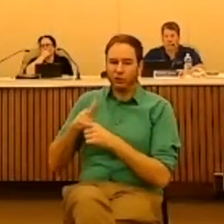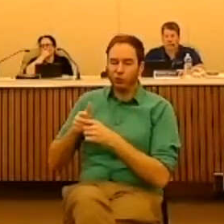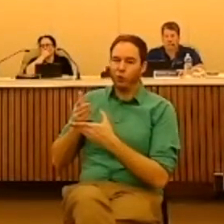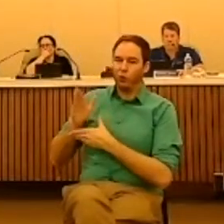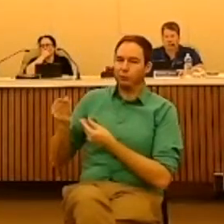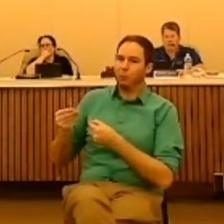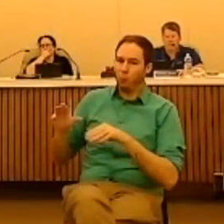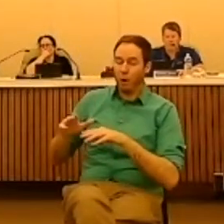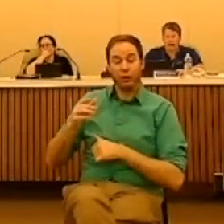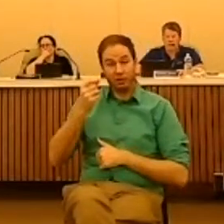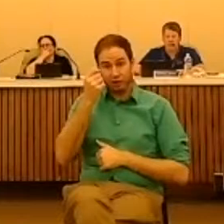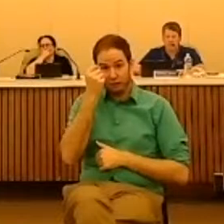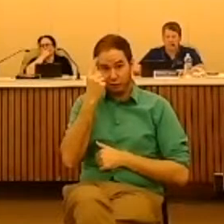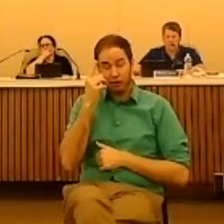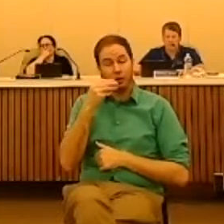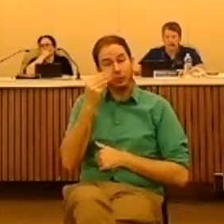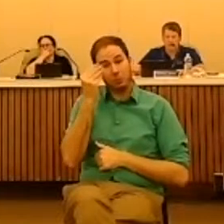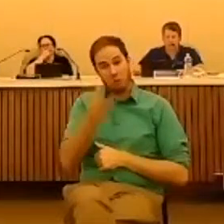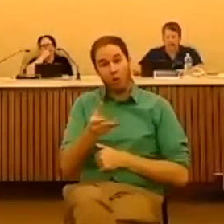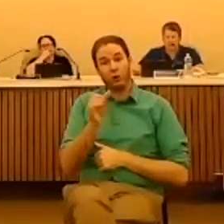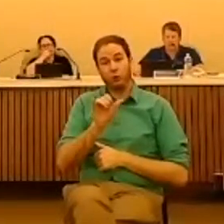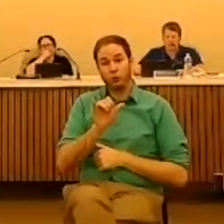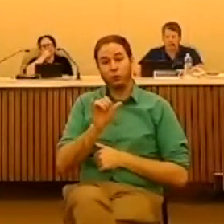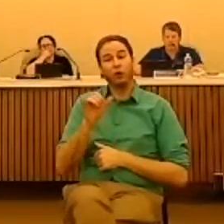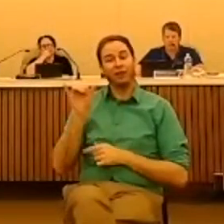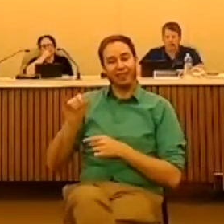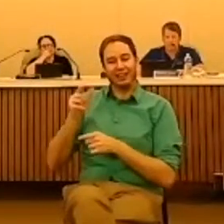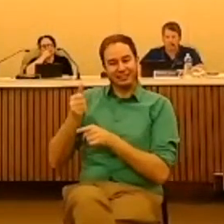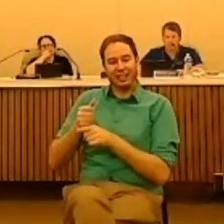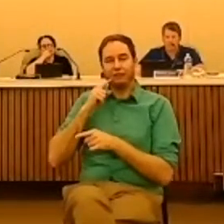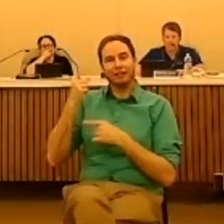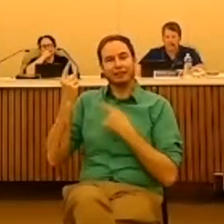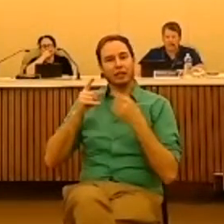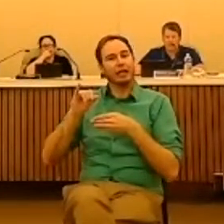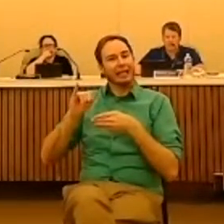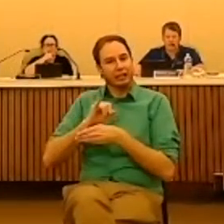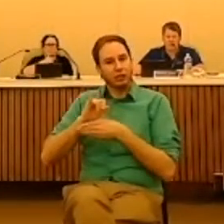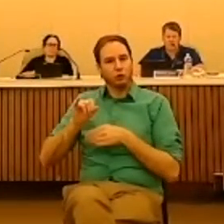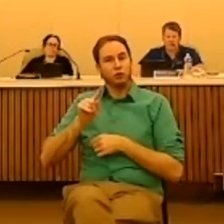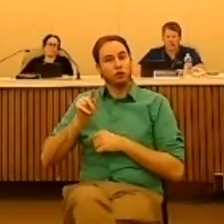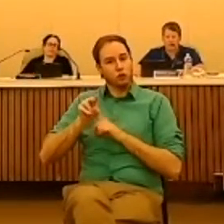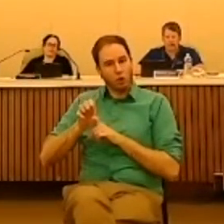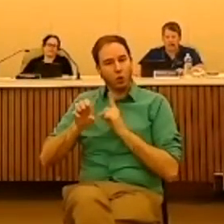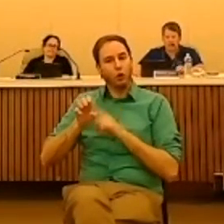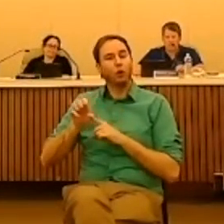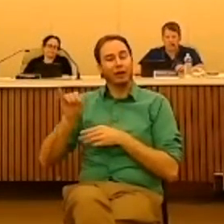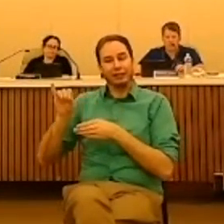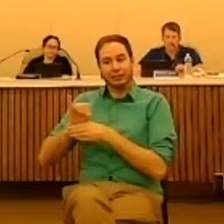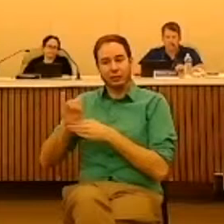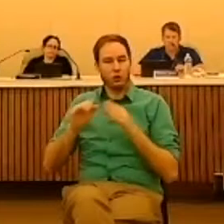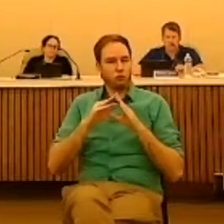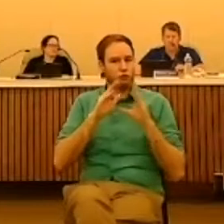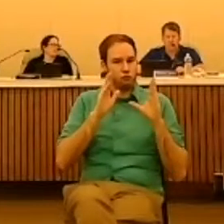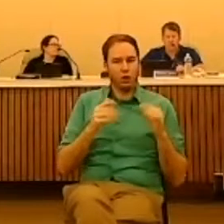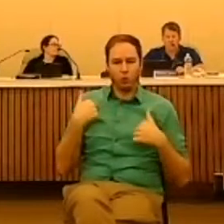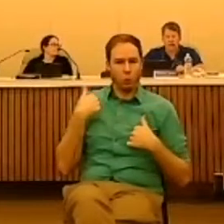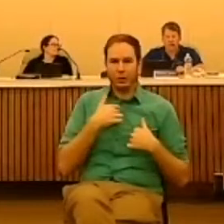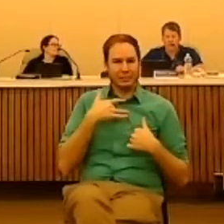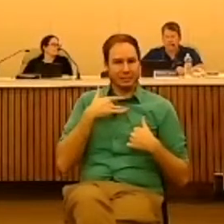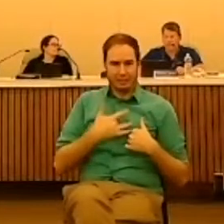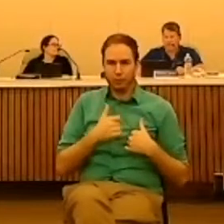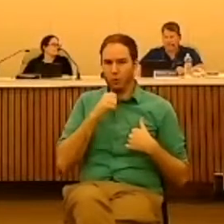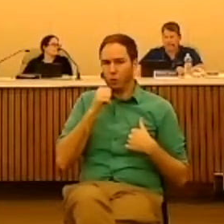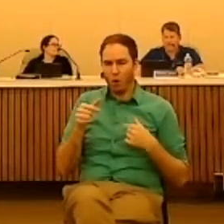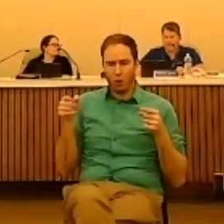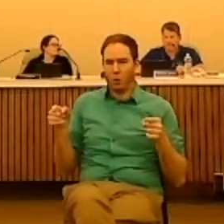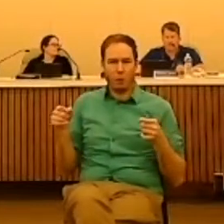I will also point out that that is a industrial zone, and industrial and residential, we typically do not like